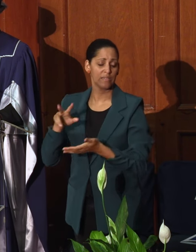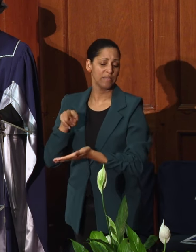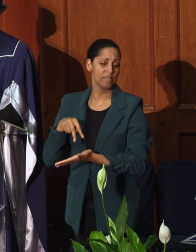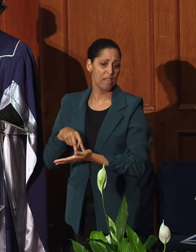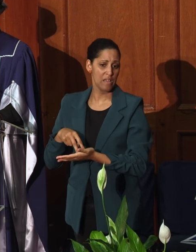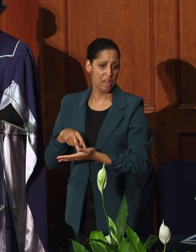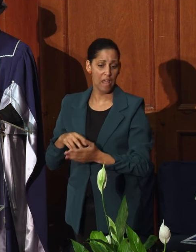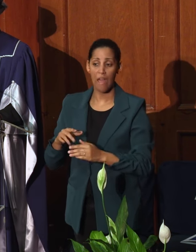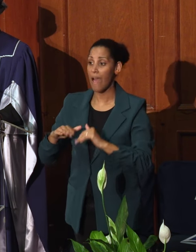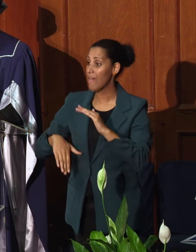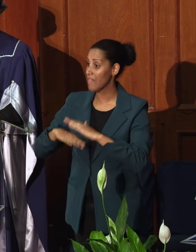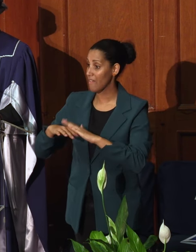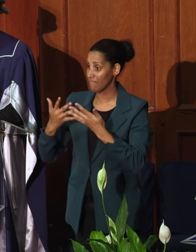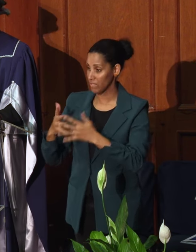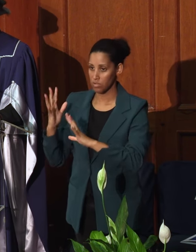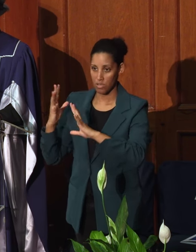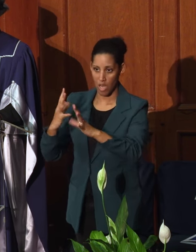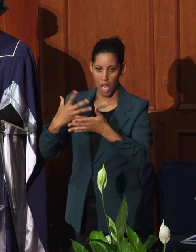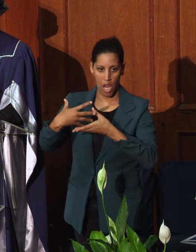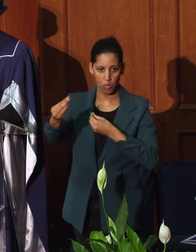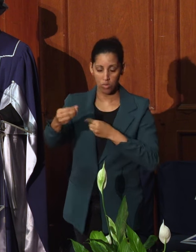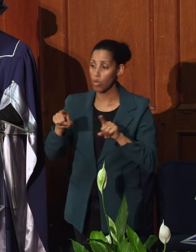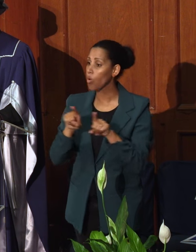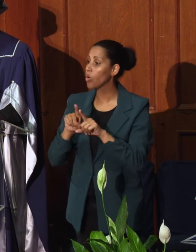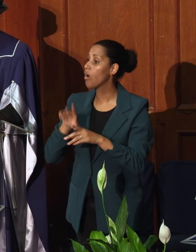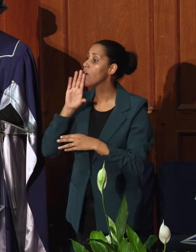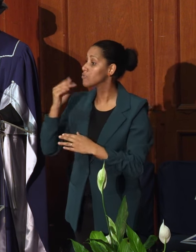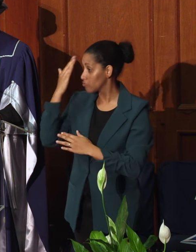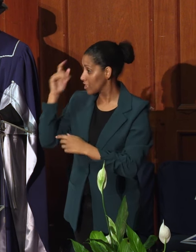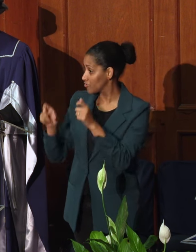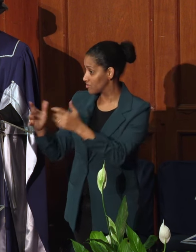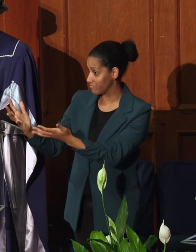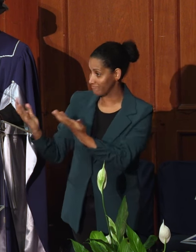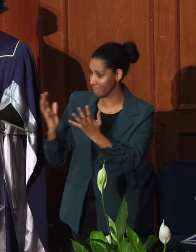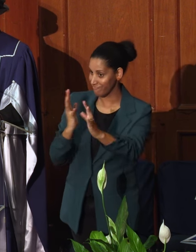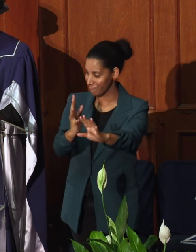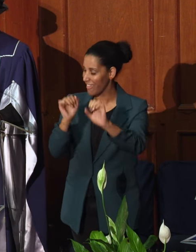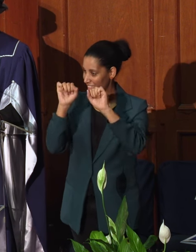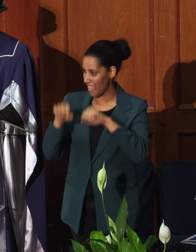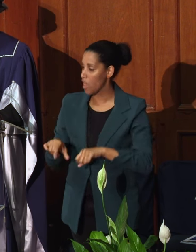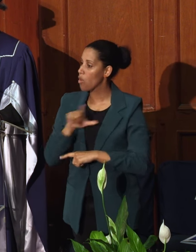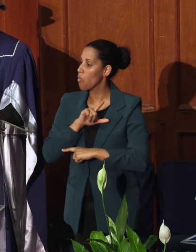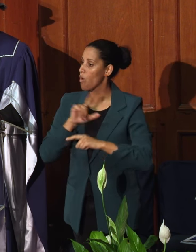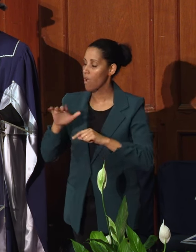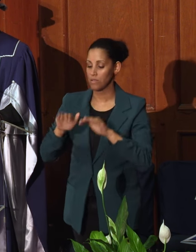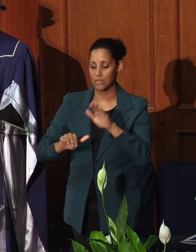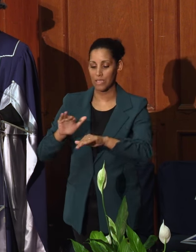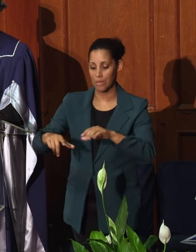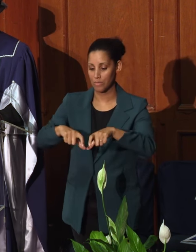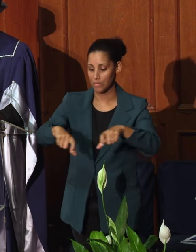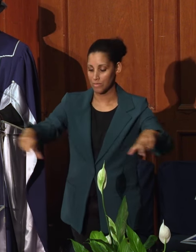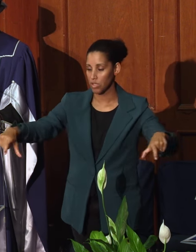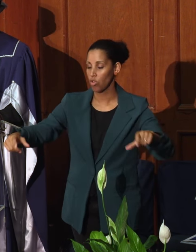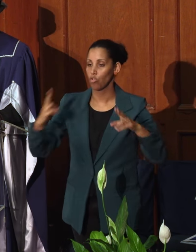left the hall. And I would ask that the graduates join the procession as it leaves the hall to proceed to the bottom of the steps as far